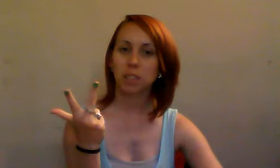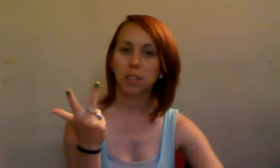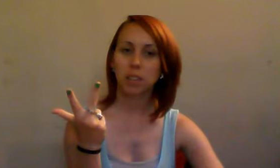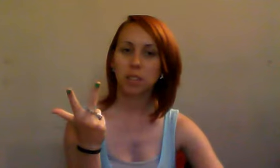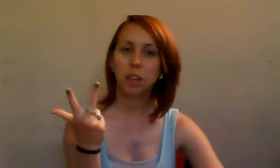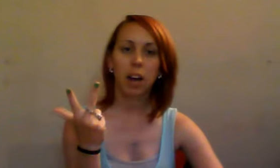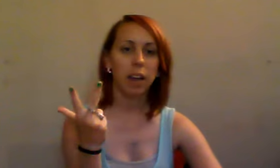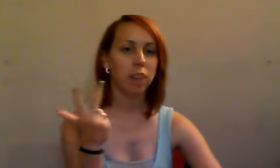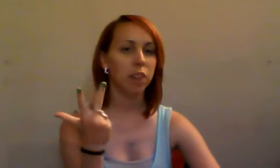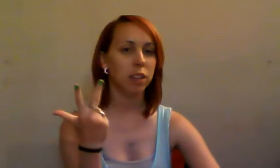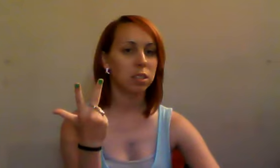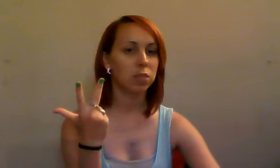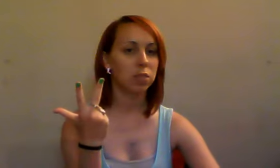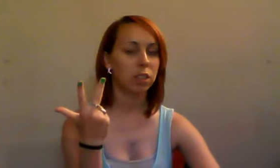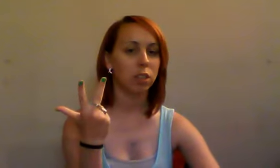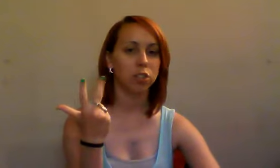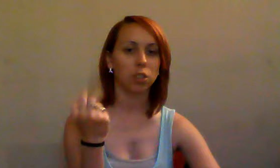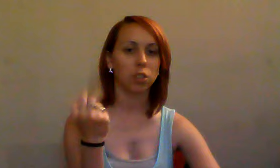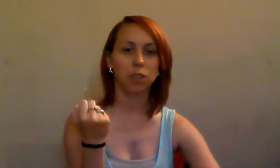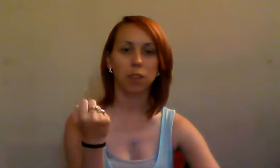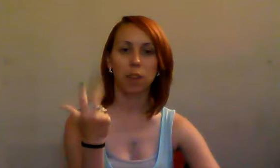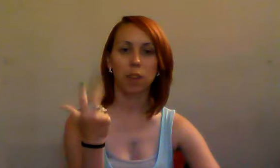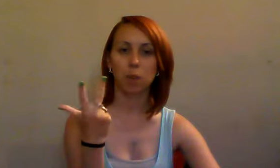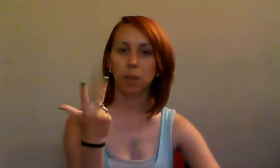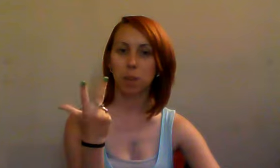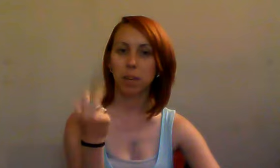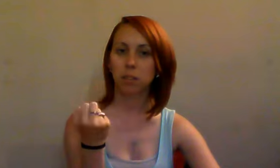extended. I have not seen a video that shows the thumb coming in.